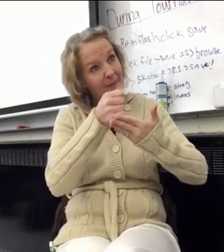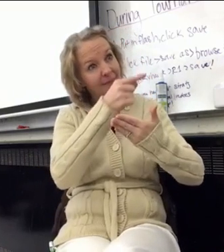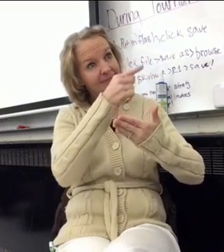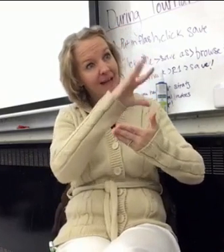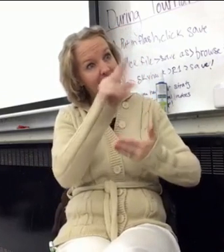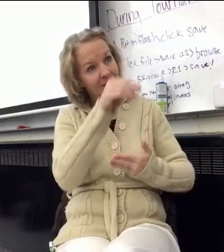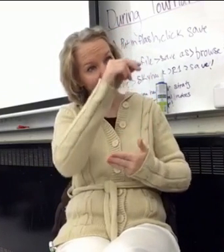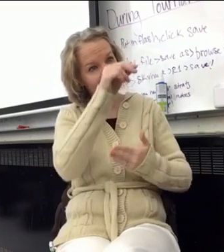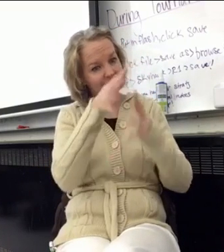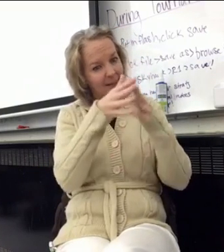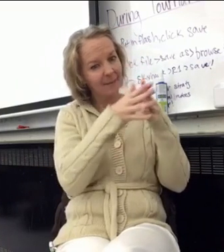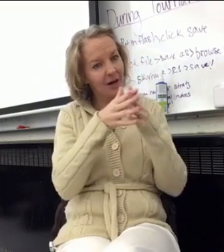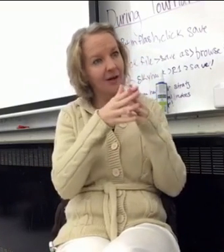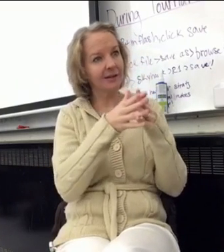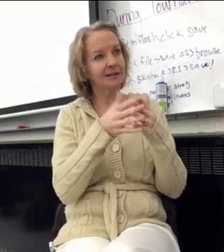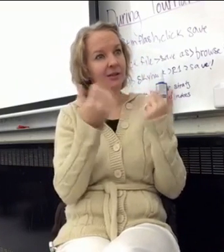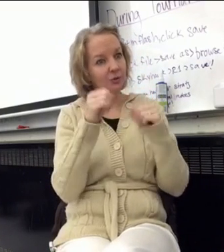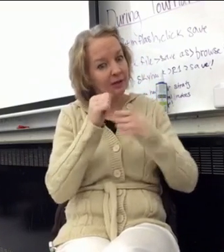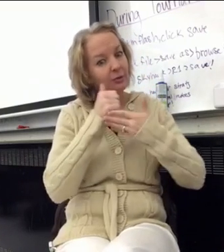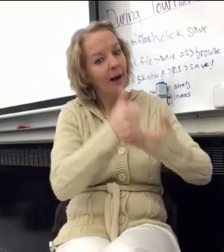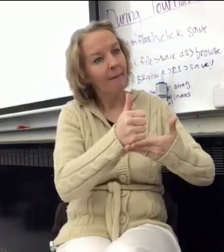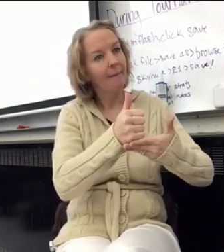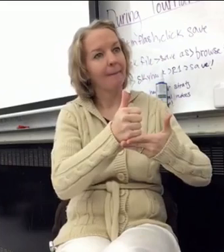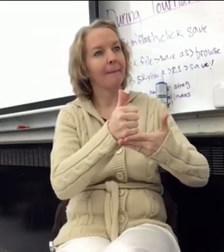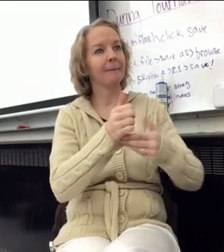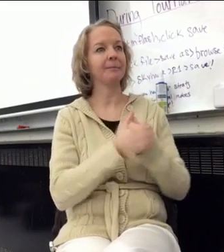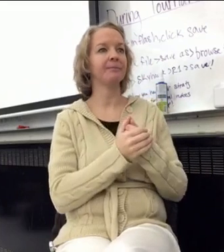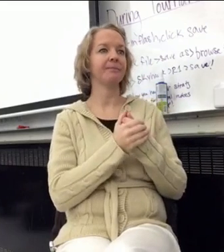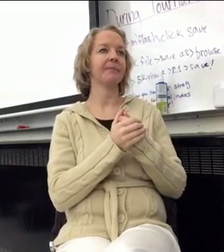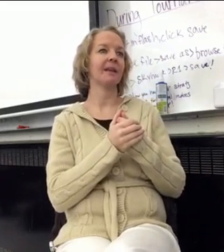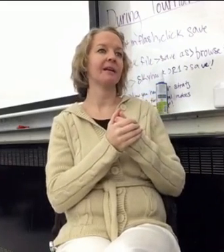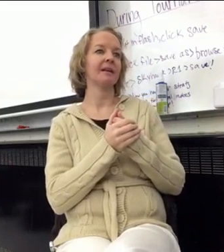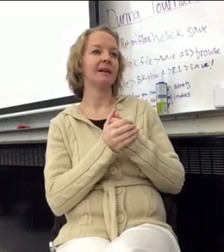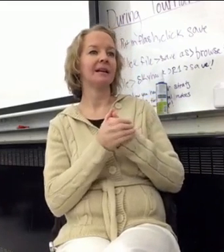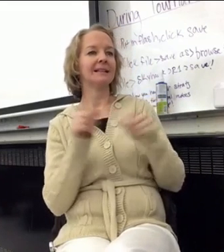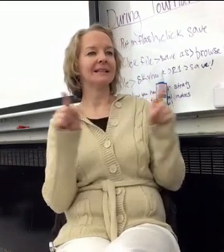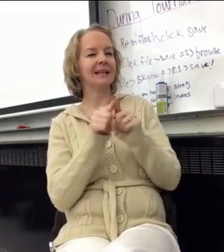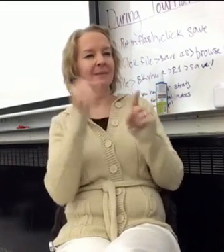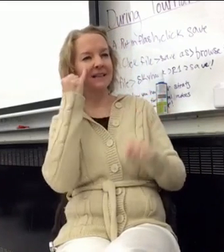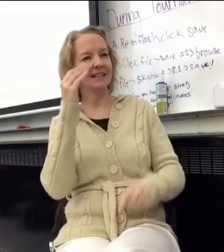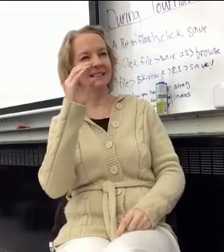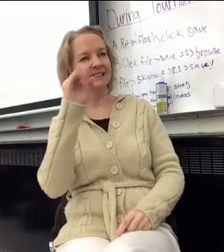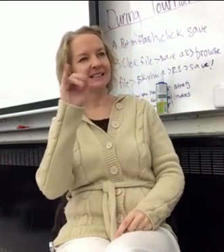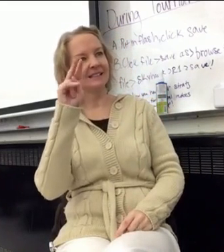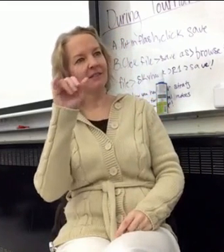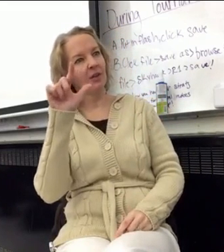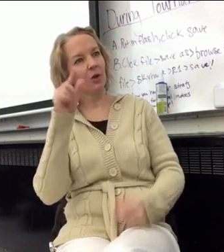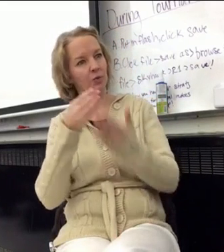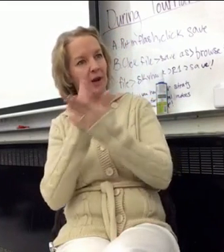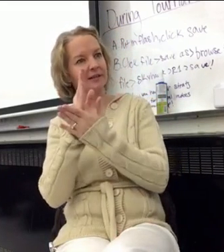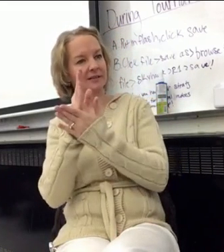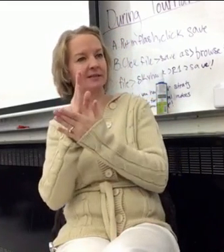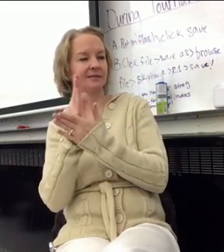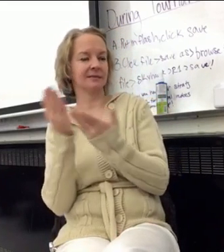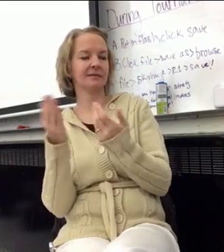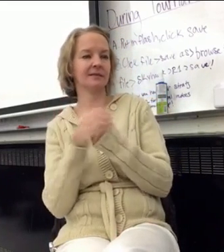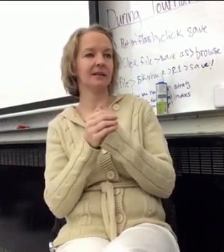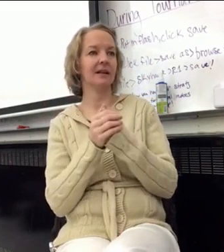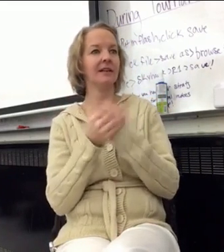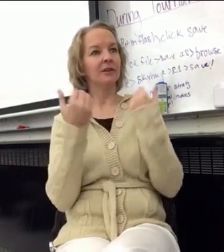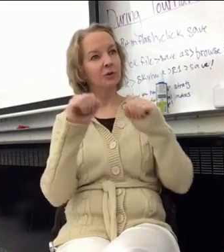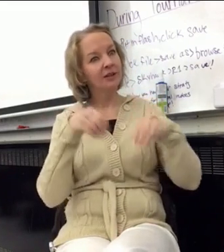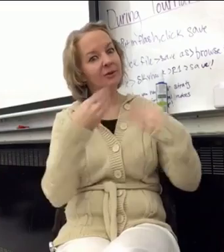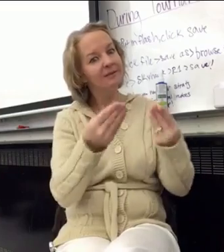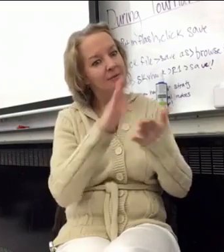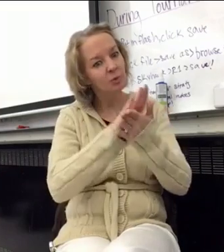out. It turns into the Civil Rights Commission after the 1960s. But this is where you're going to get all those schools and people attempting to help